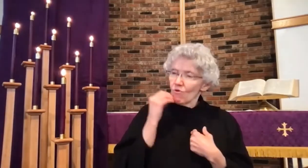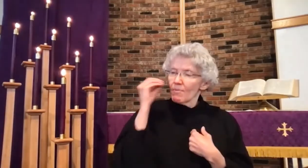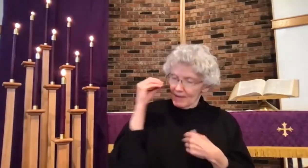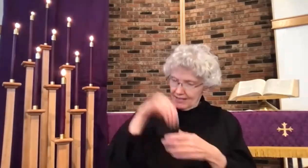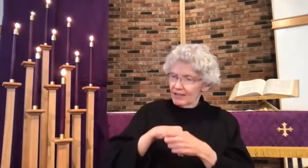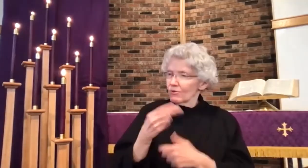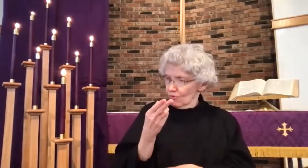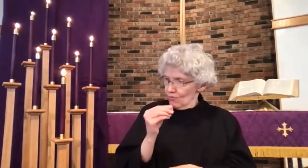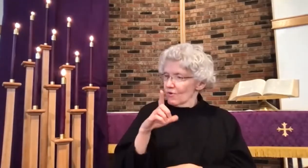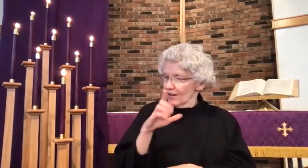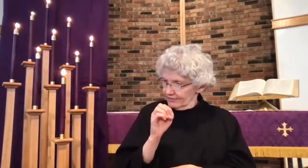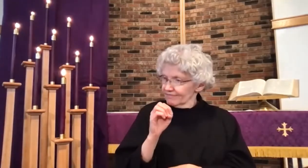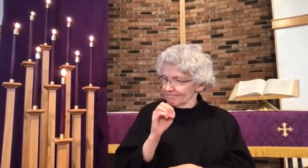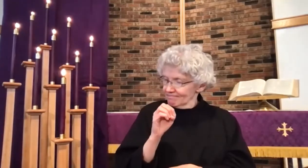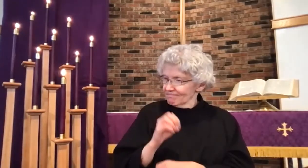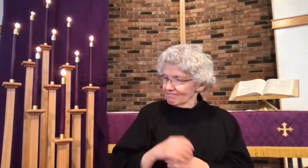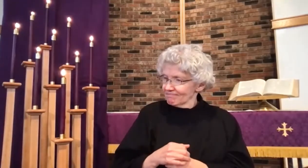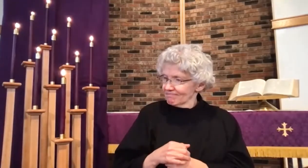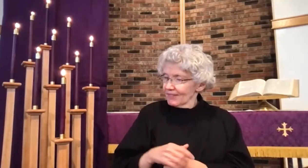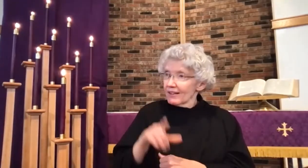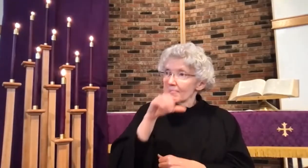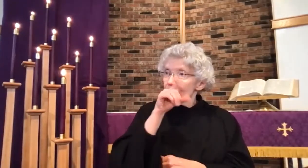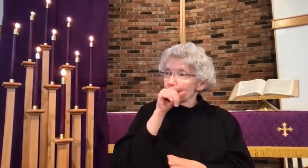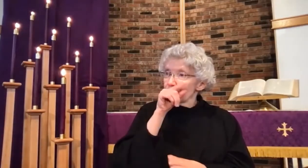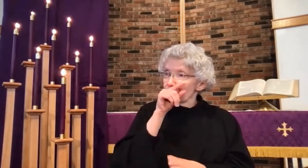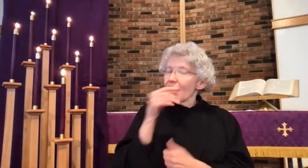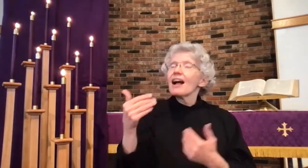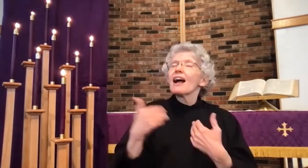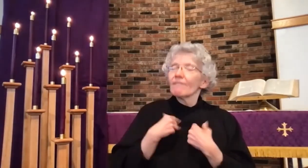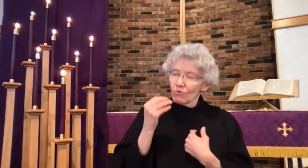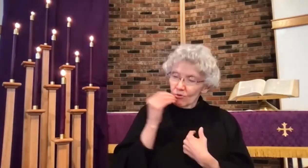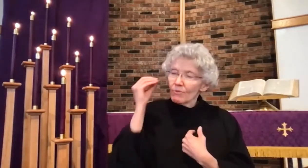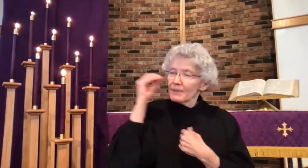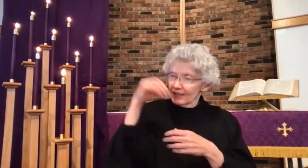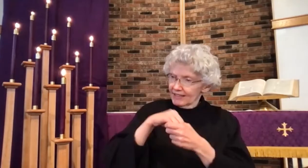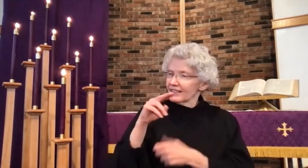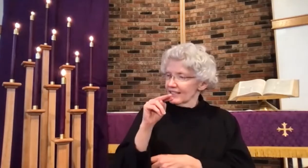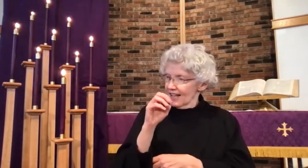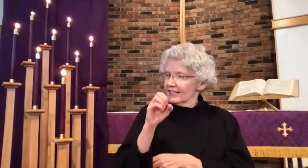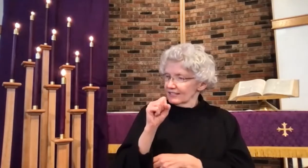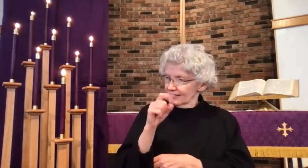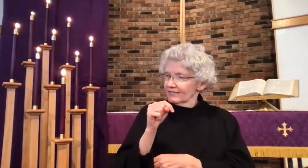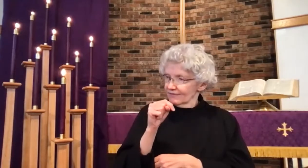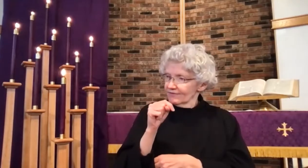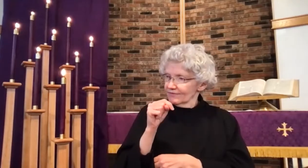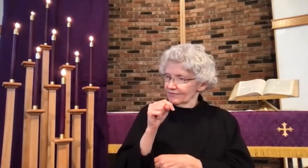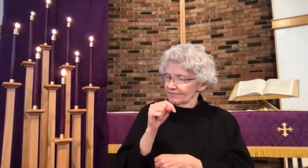"Foxes have holes, and birds of the air have nests, but the Son of